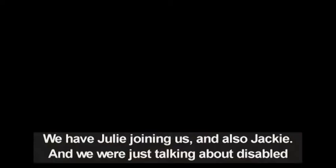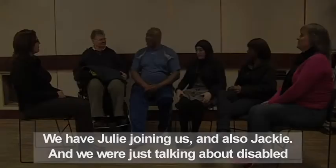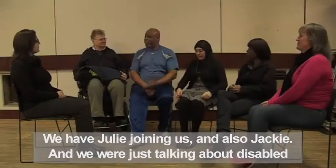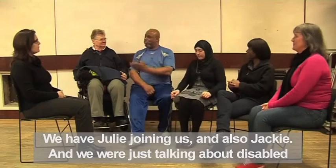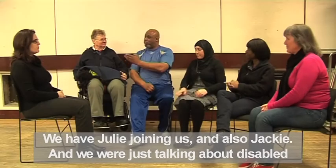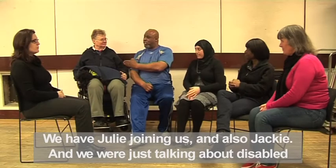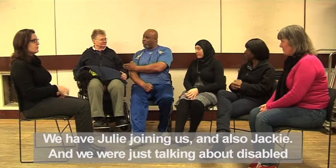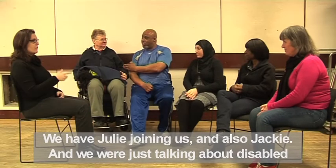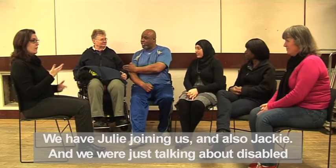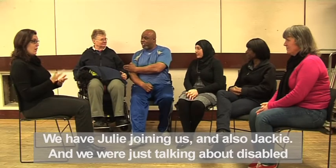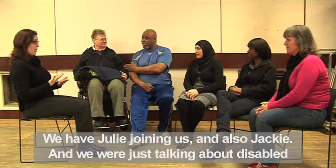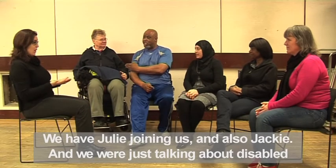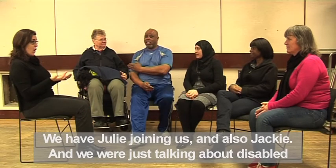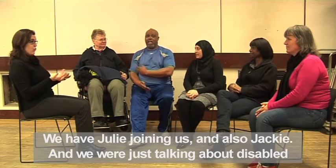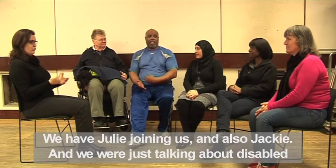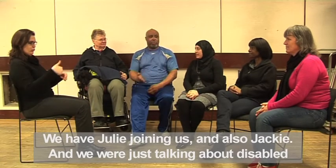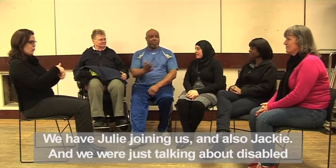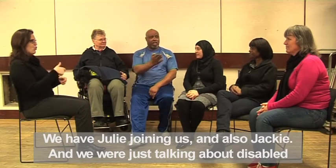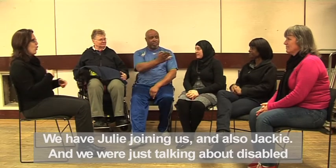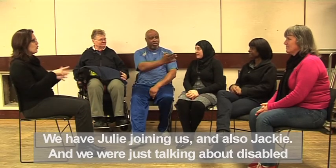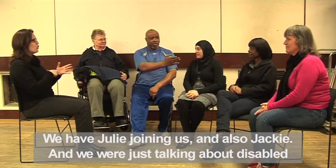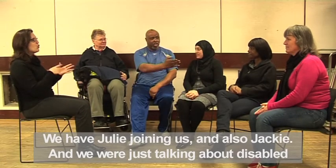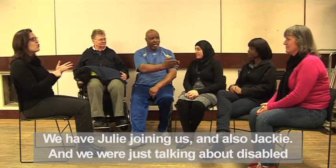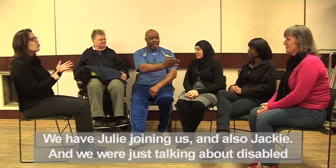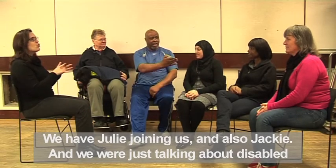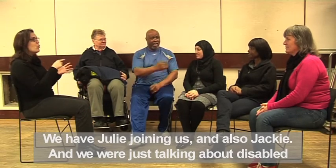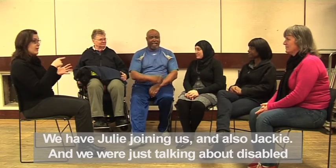have Julie joining us and also Jackie.